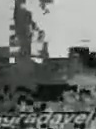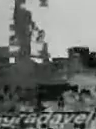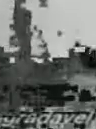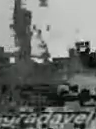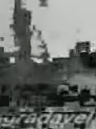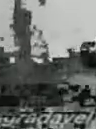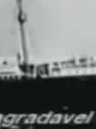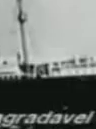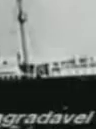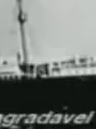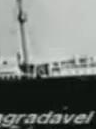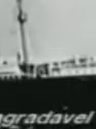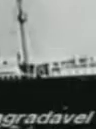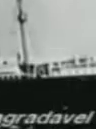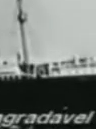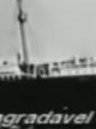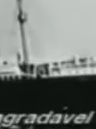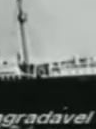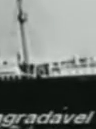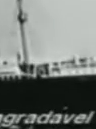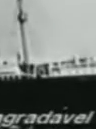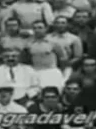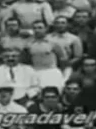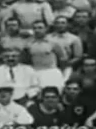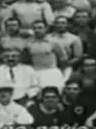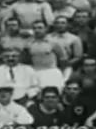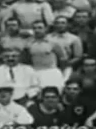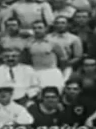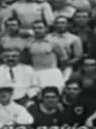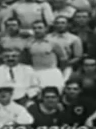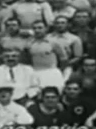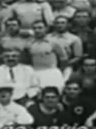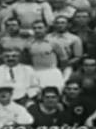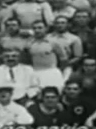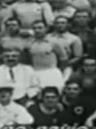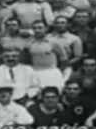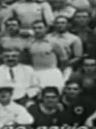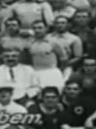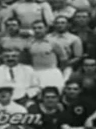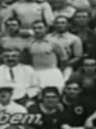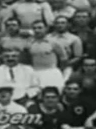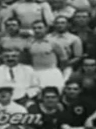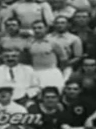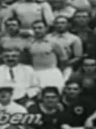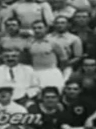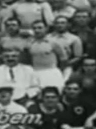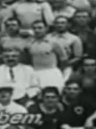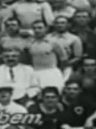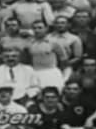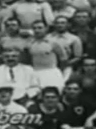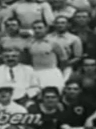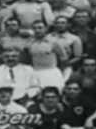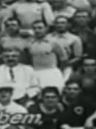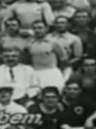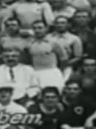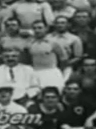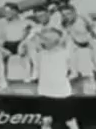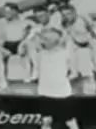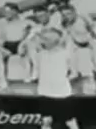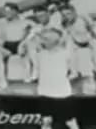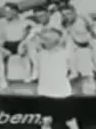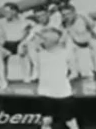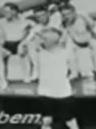The crossing was very pleasant, and we were well received when we got there. And then there were all the parties on the boat. But please understand,